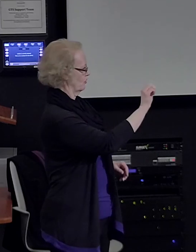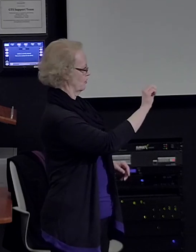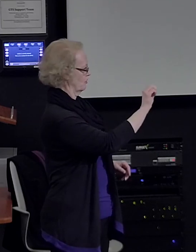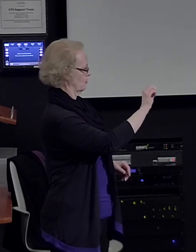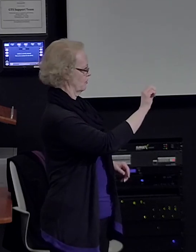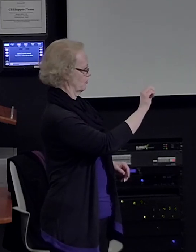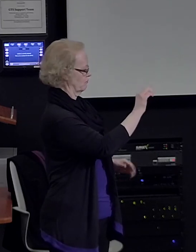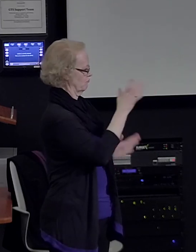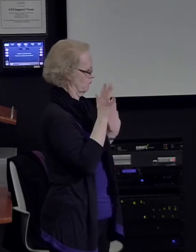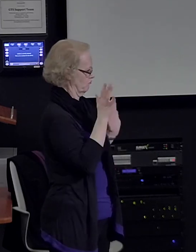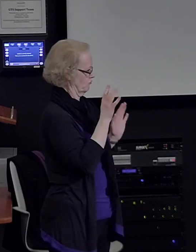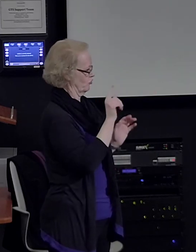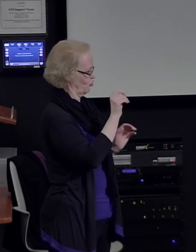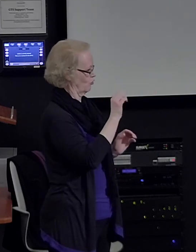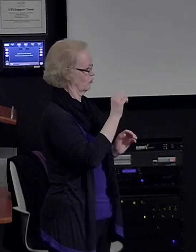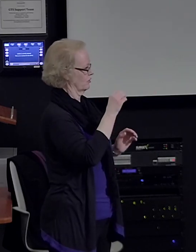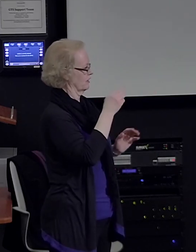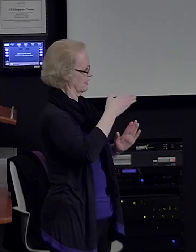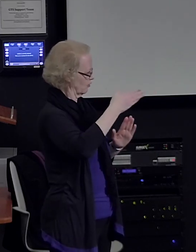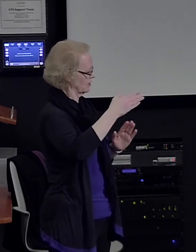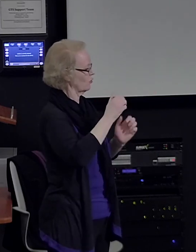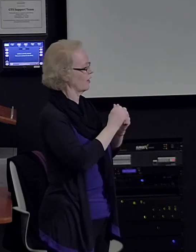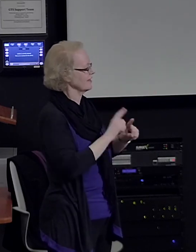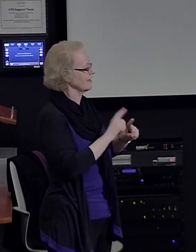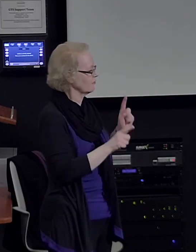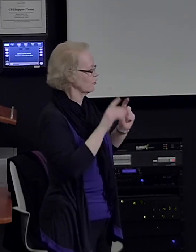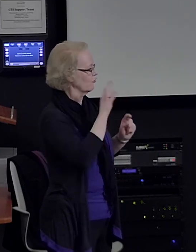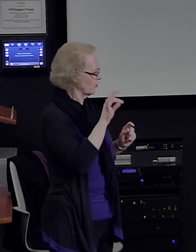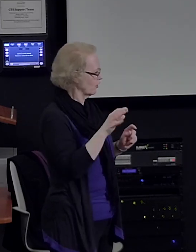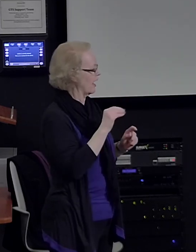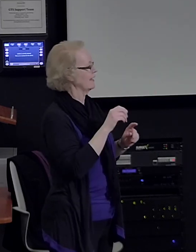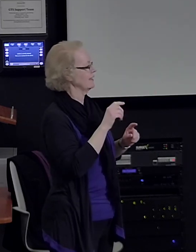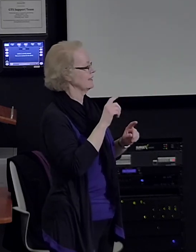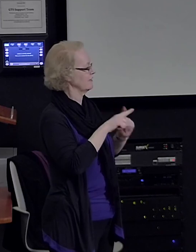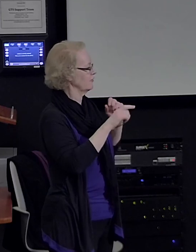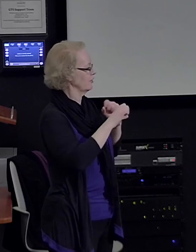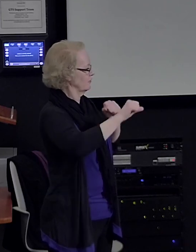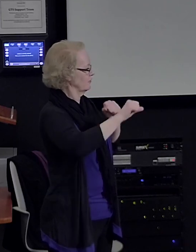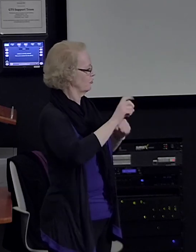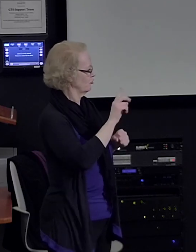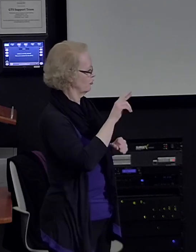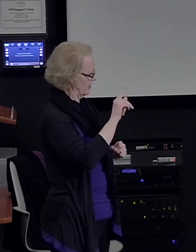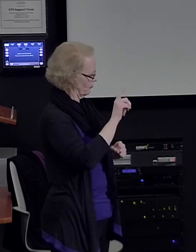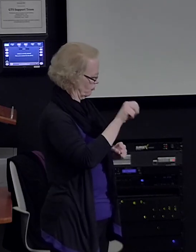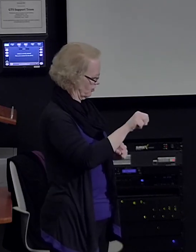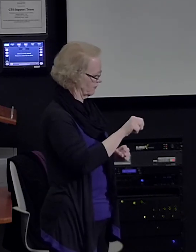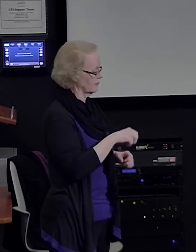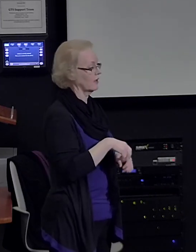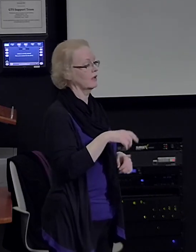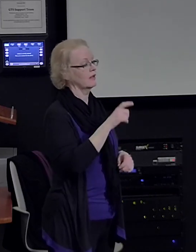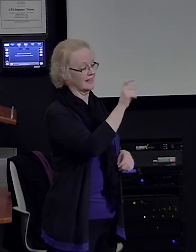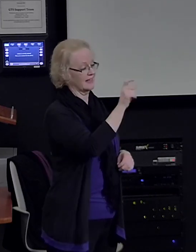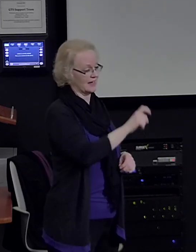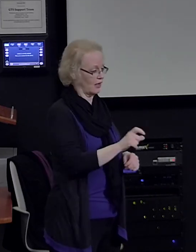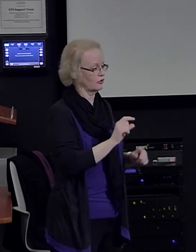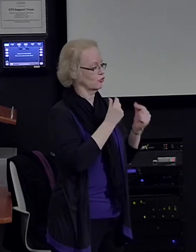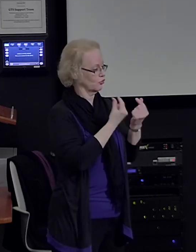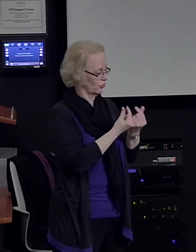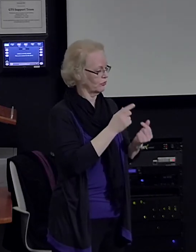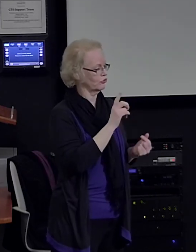uh differences in frequency and differences in duration with the italian group having like the duration